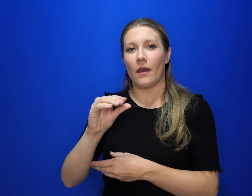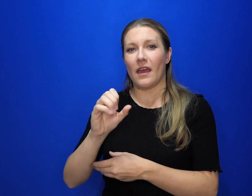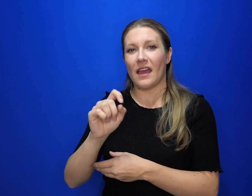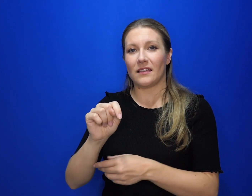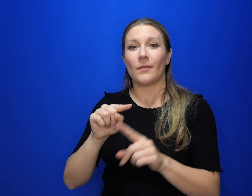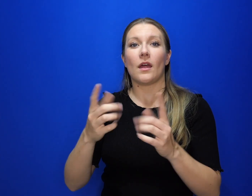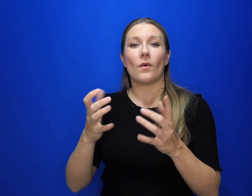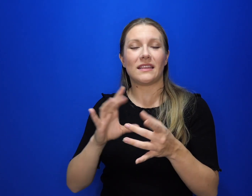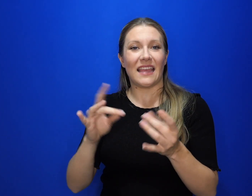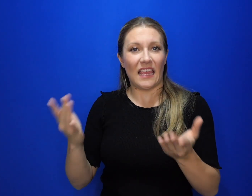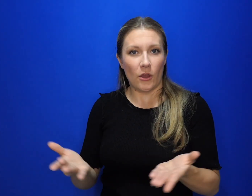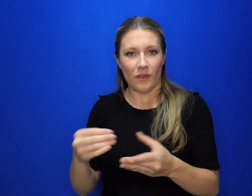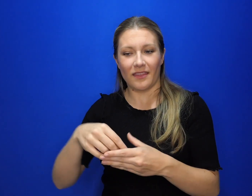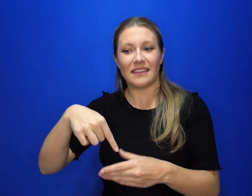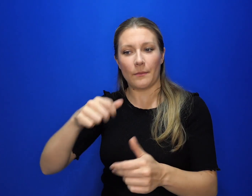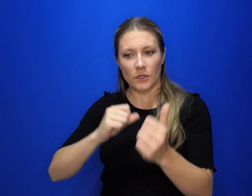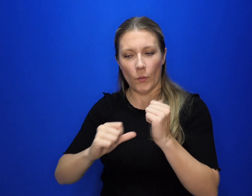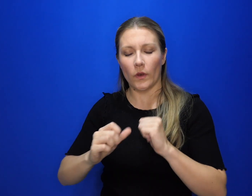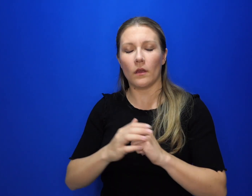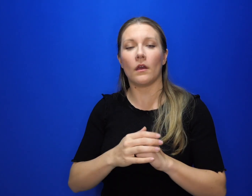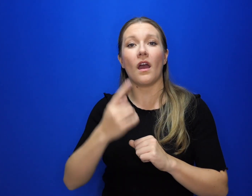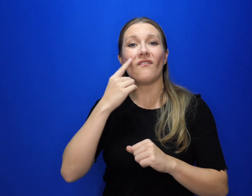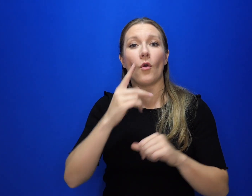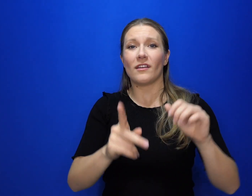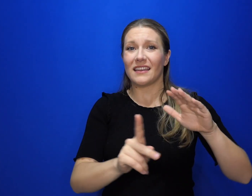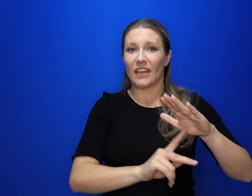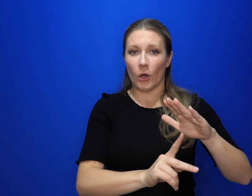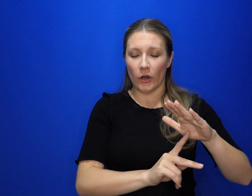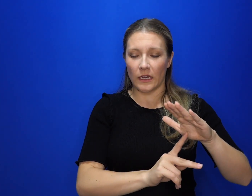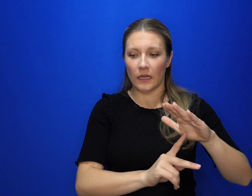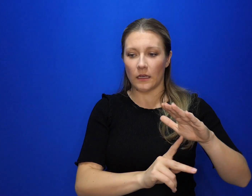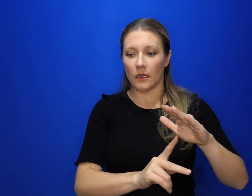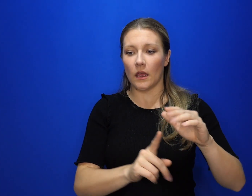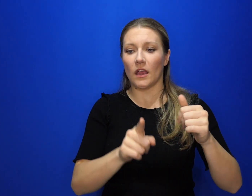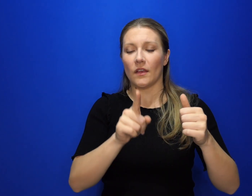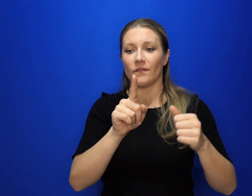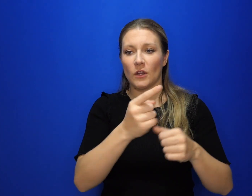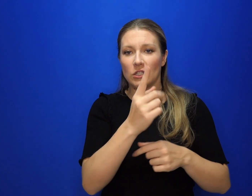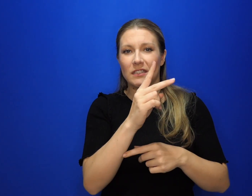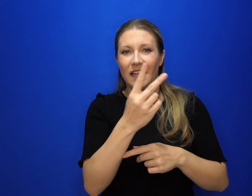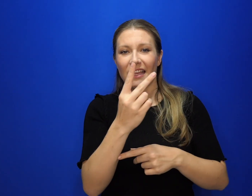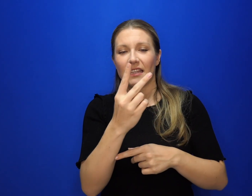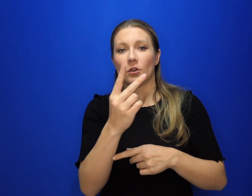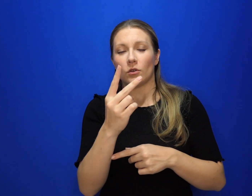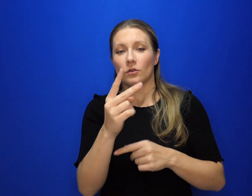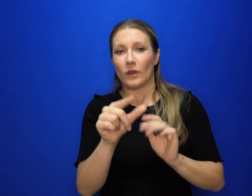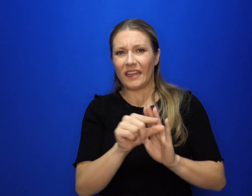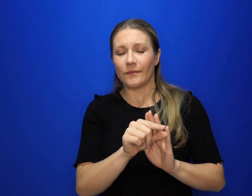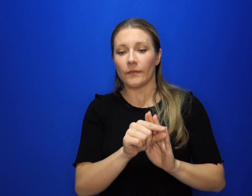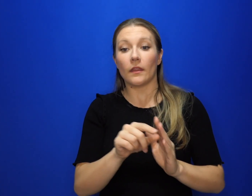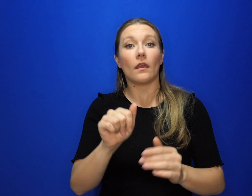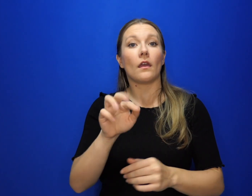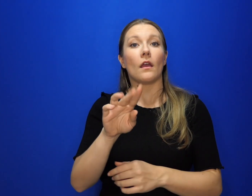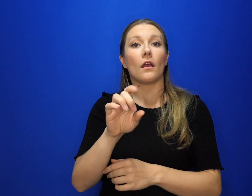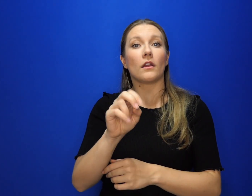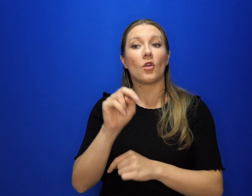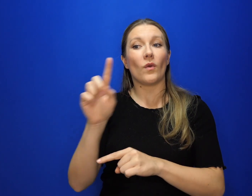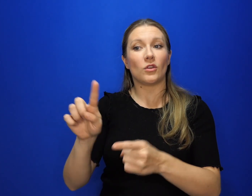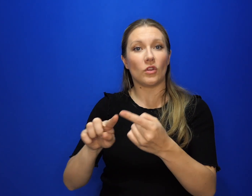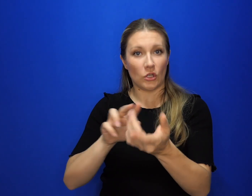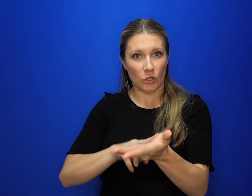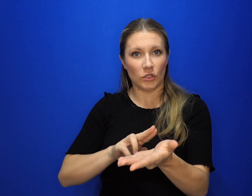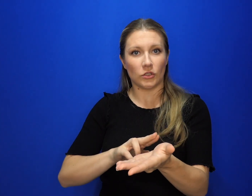this episode. For kindergarten, 1st, 2nd grade, Arden went to the